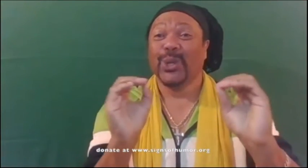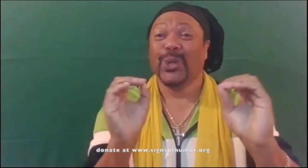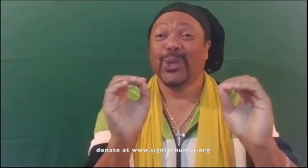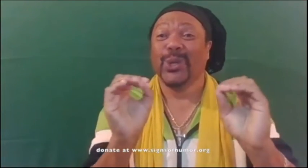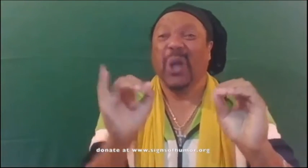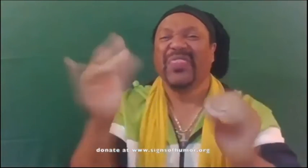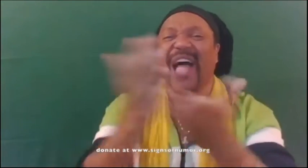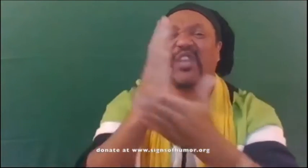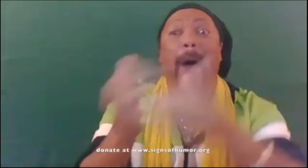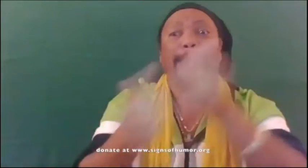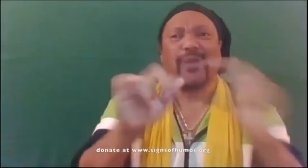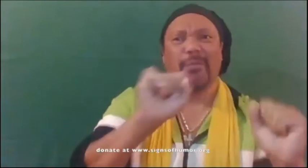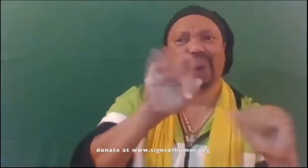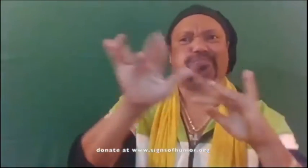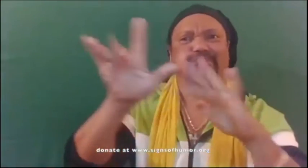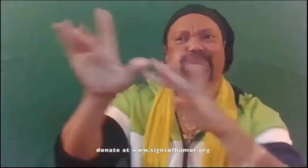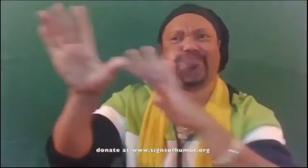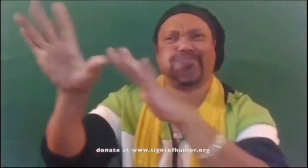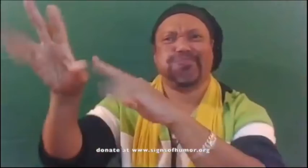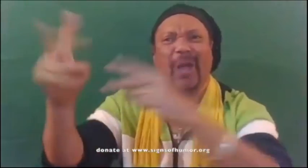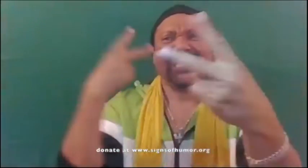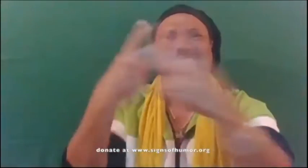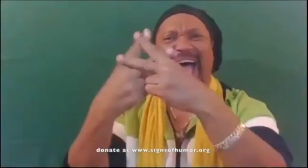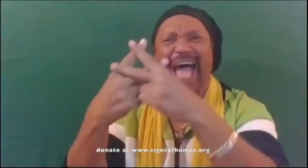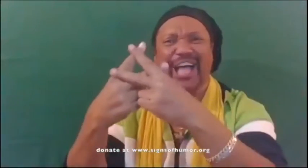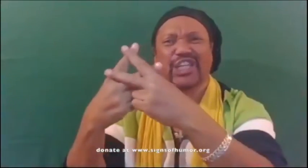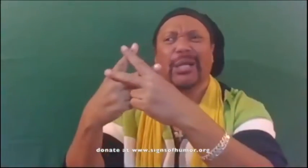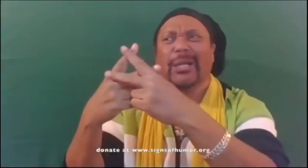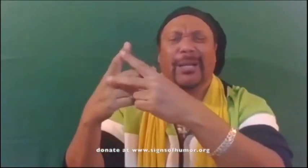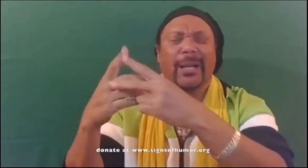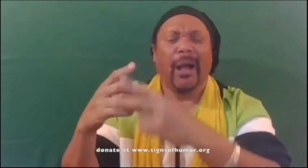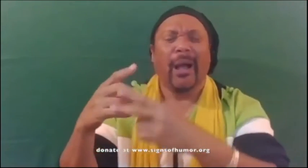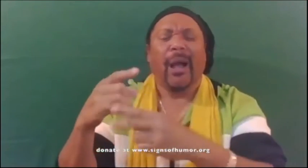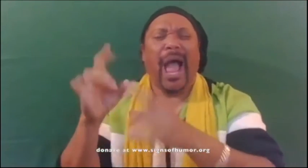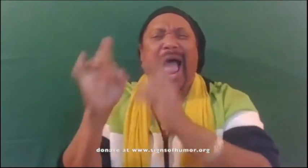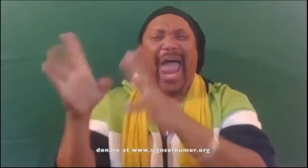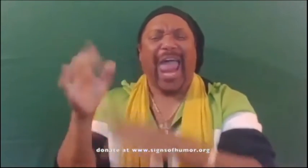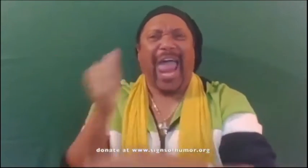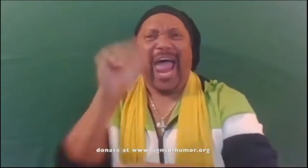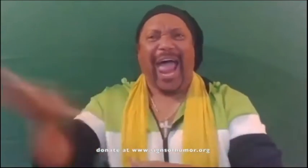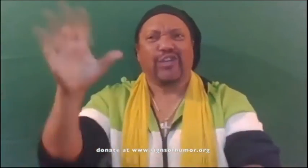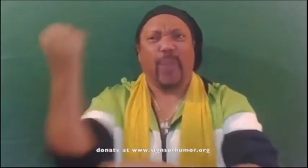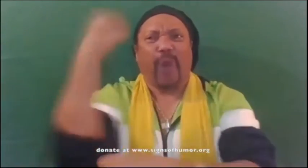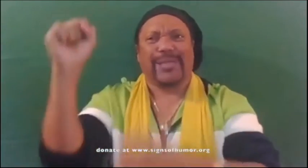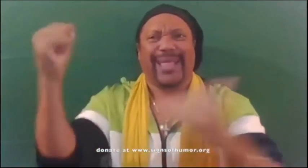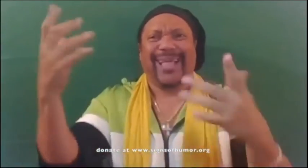Any Chinese folks in the audience? It's all right. It's all right. It's all right. It's all right. It's all right. Some of y'all putting